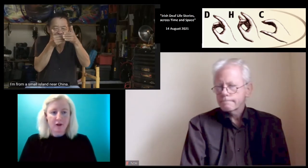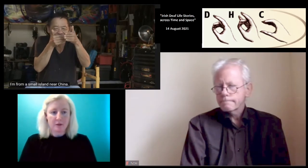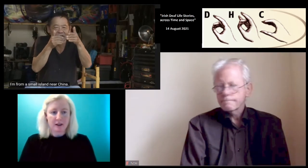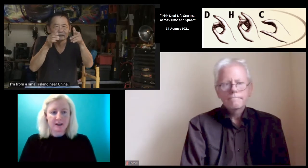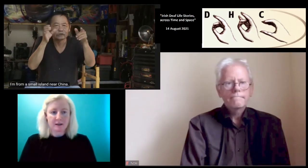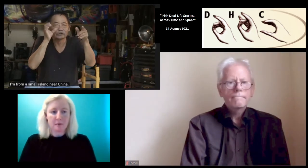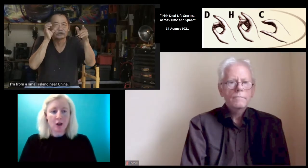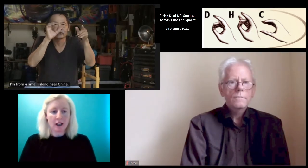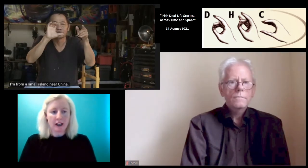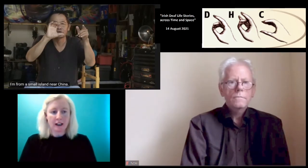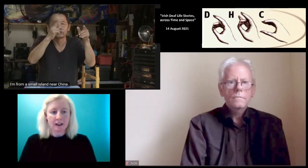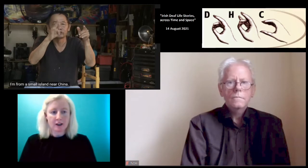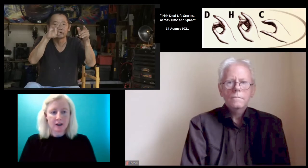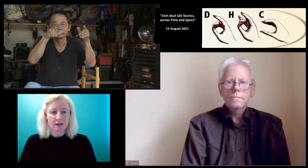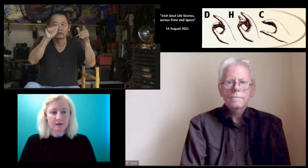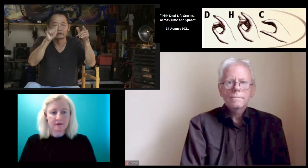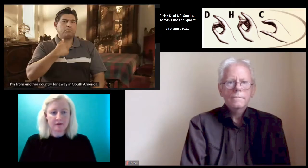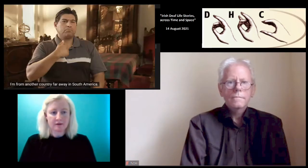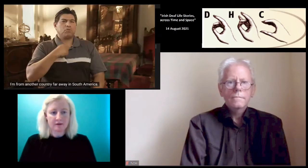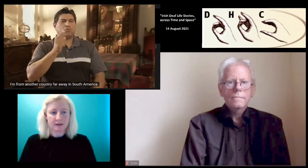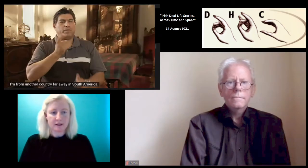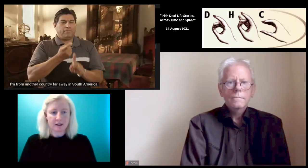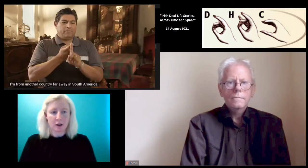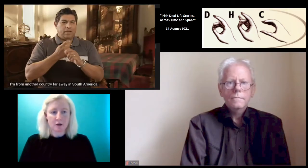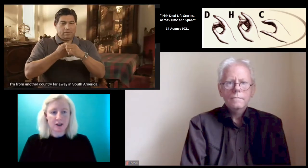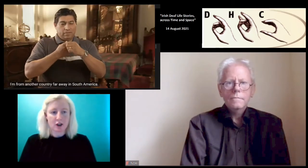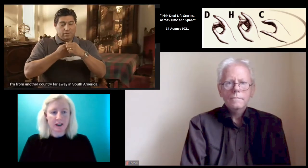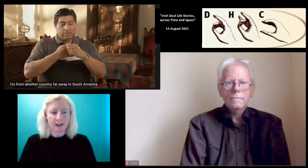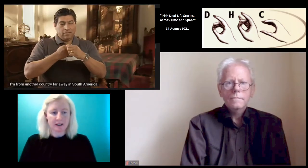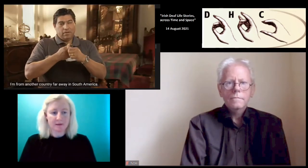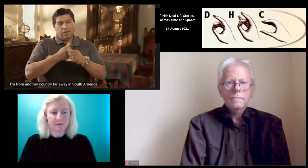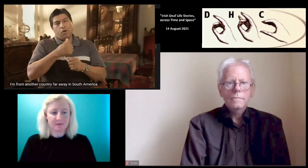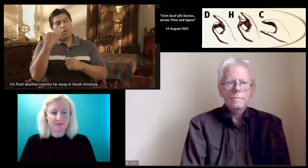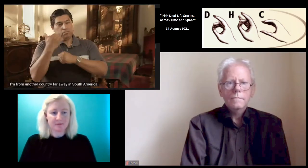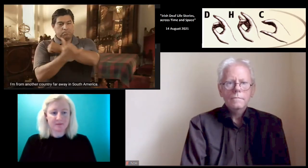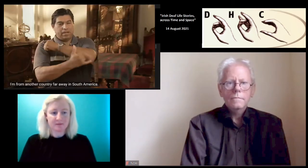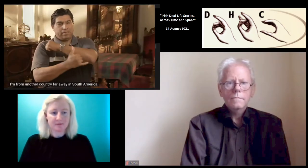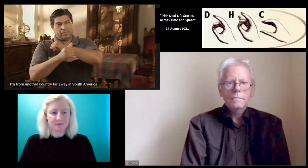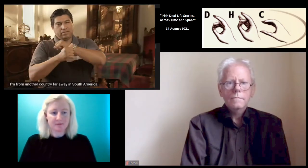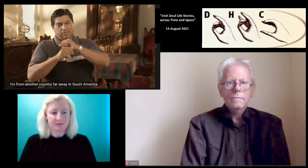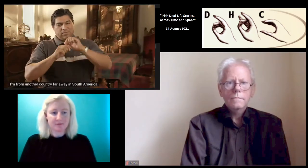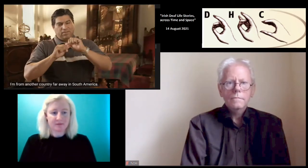I'm from a small island. Look to China.